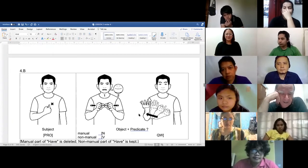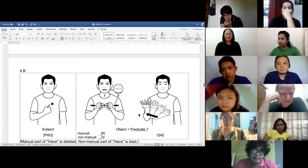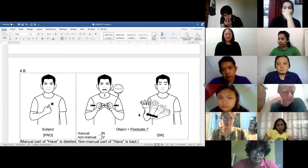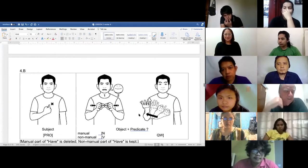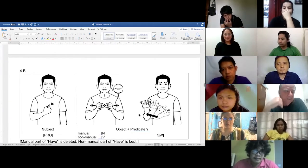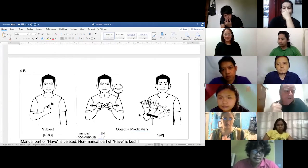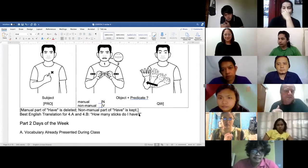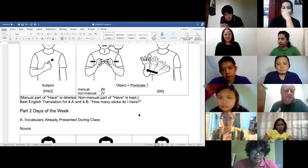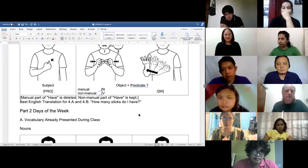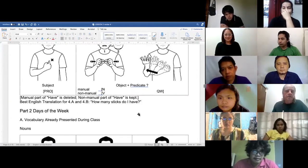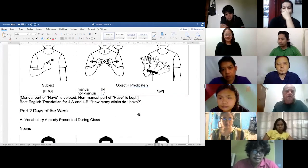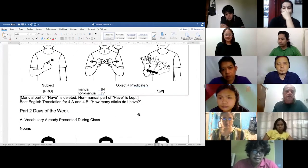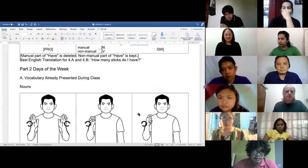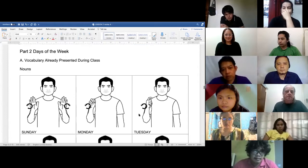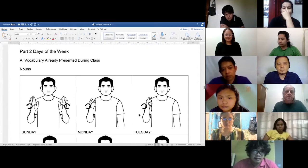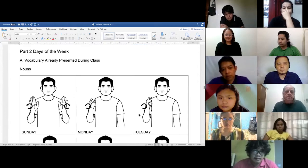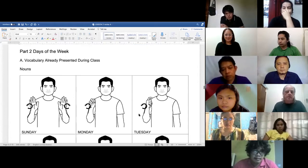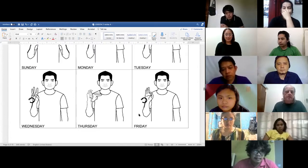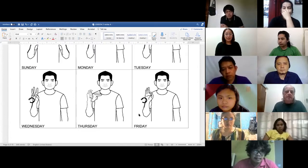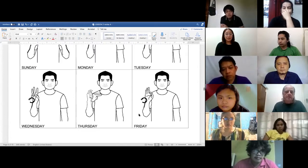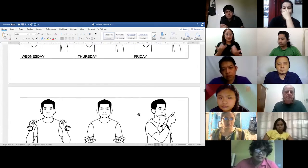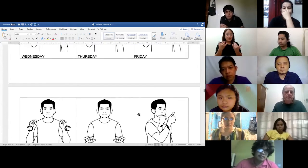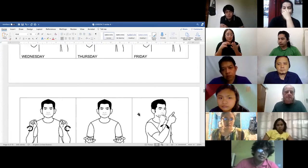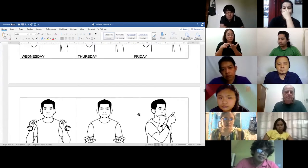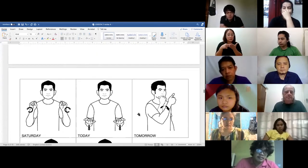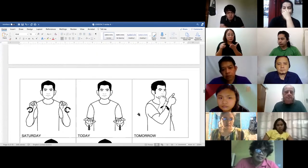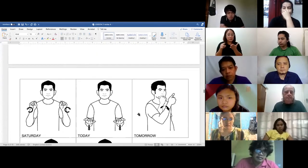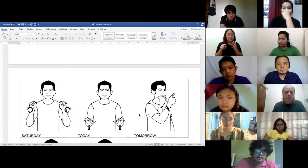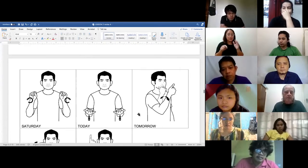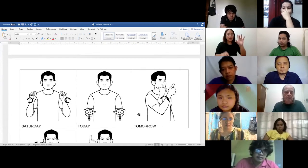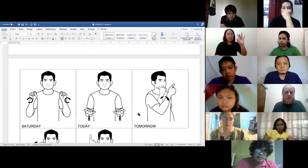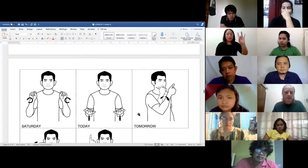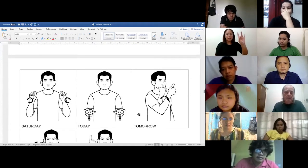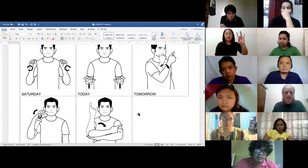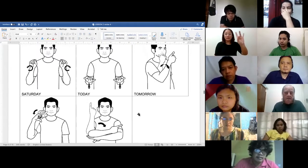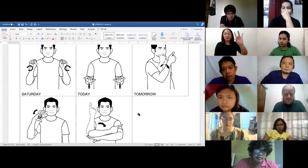All right, let's take a look at 8 then.